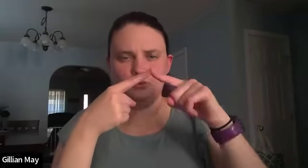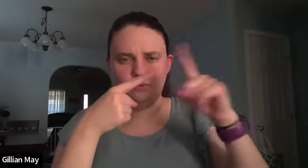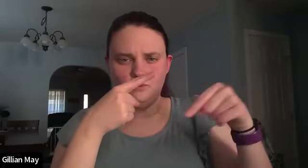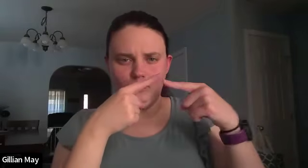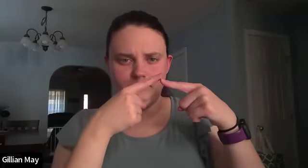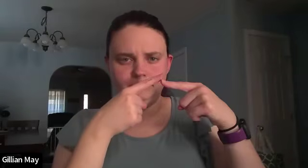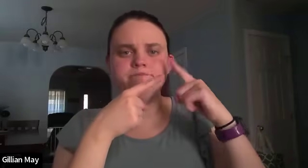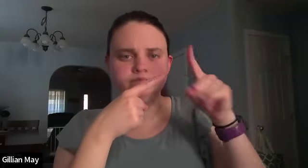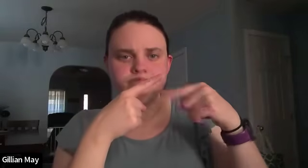when.